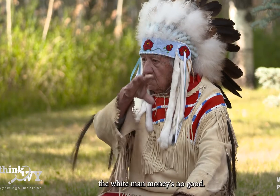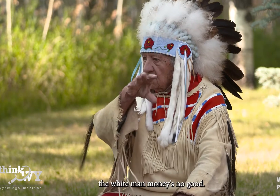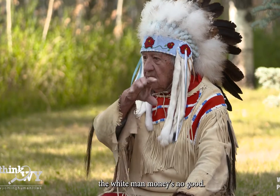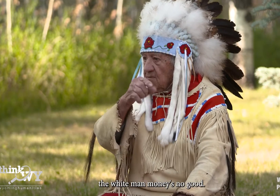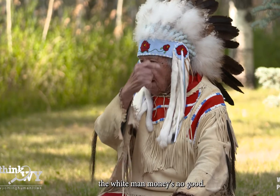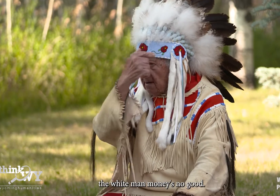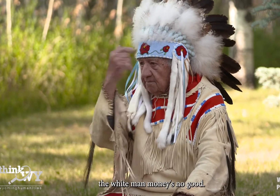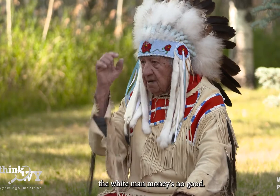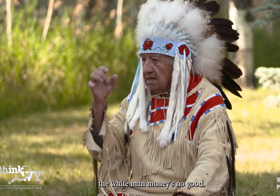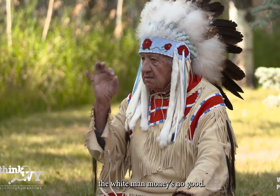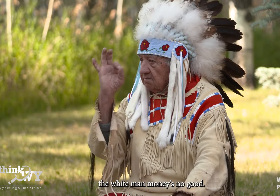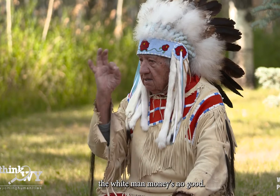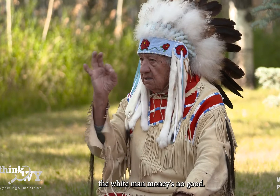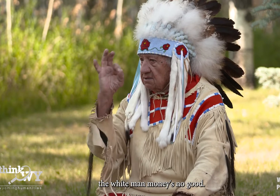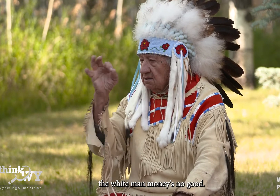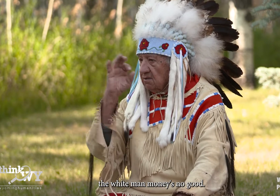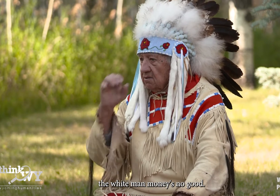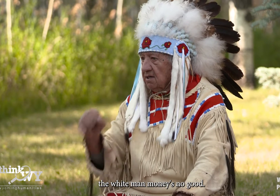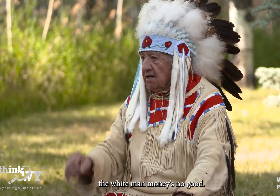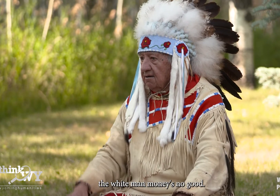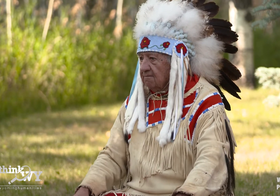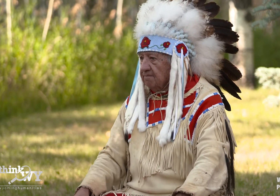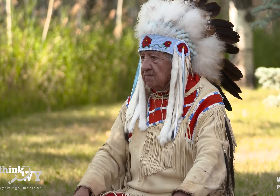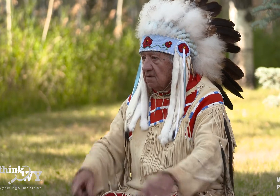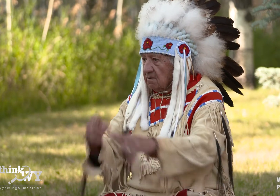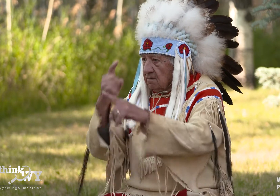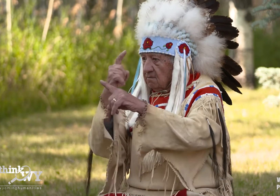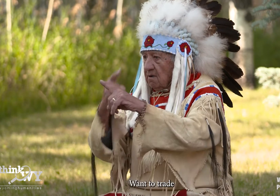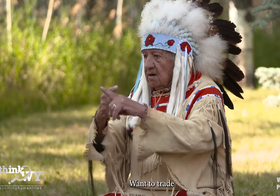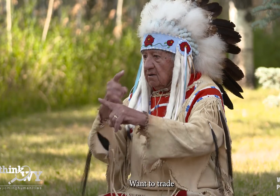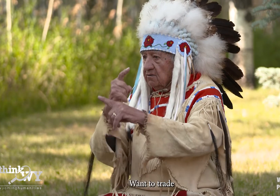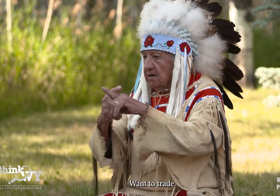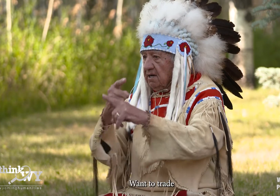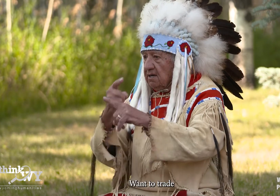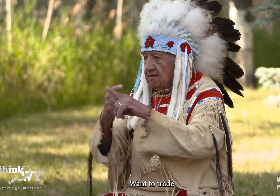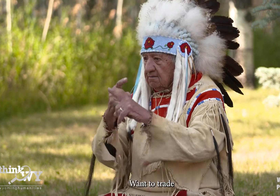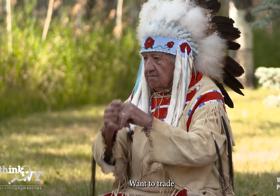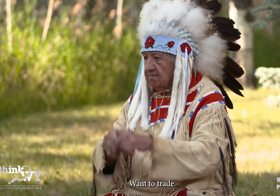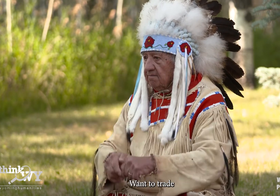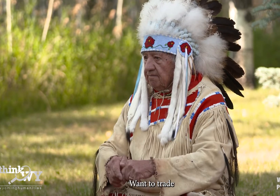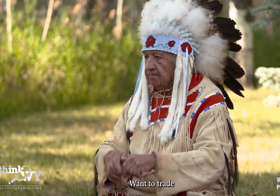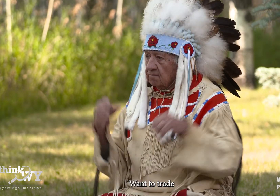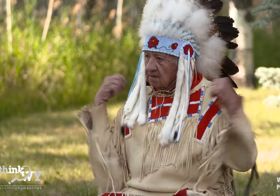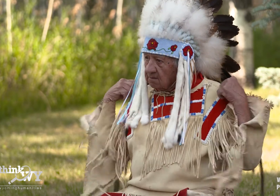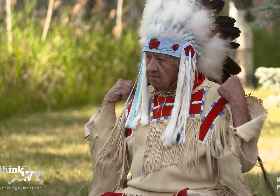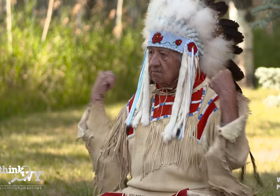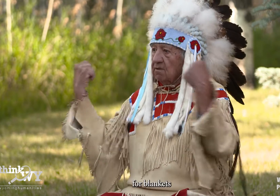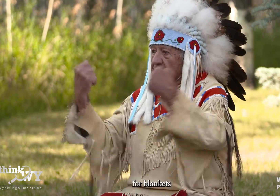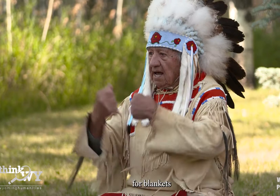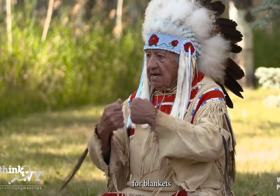the white man's money's no good. Wanna trade for